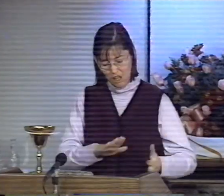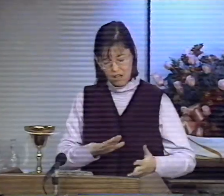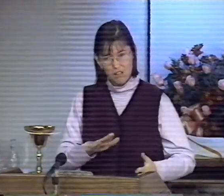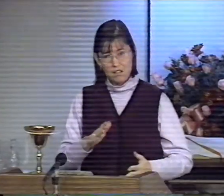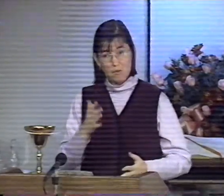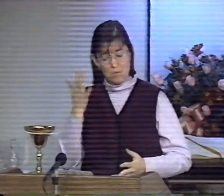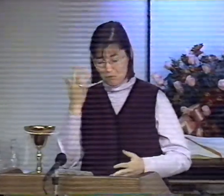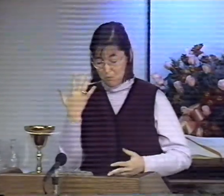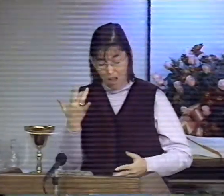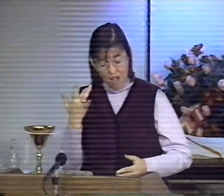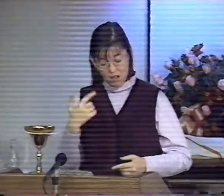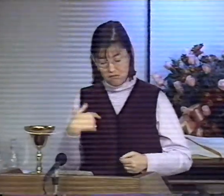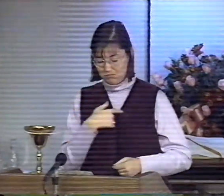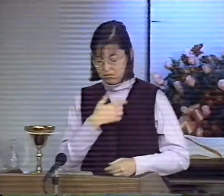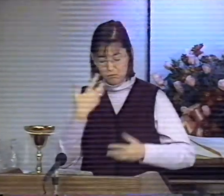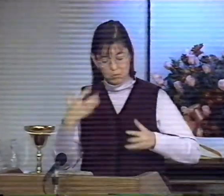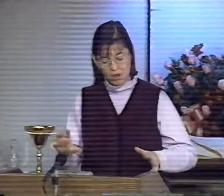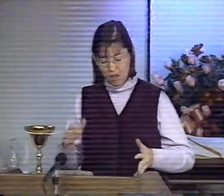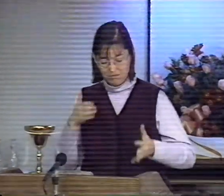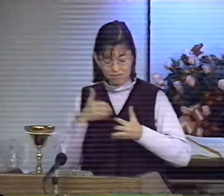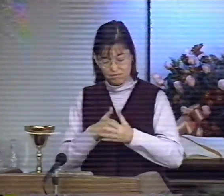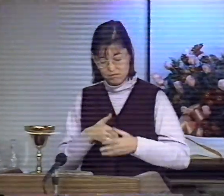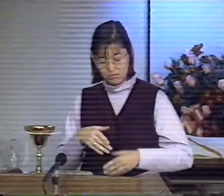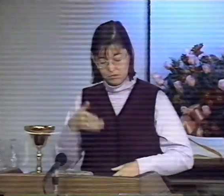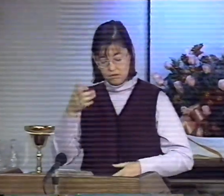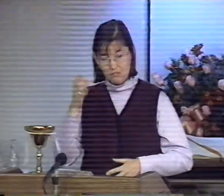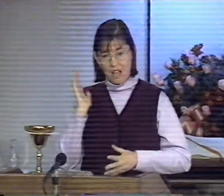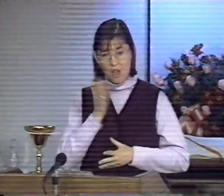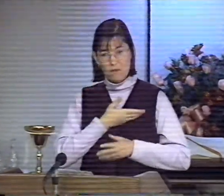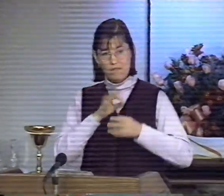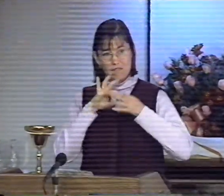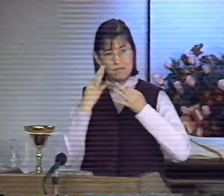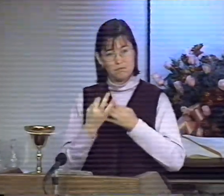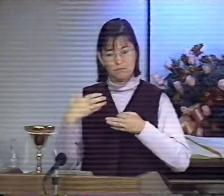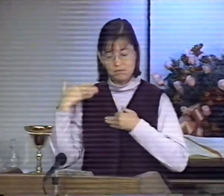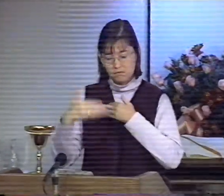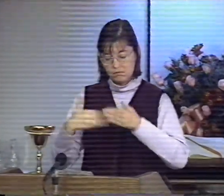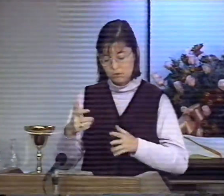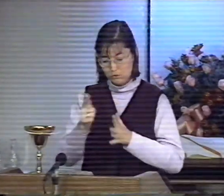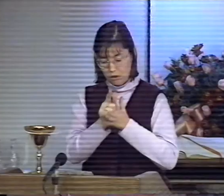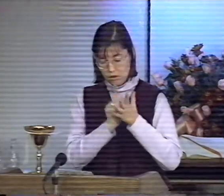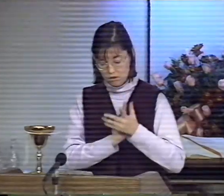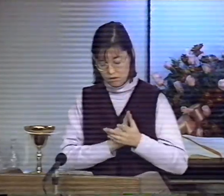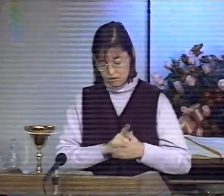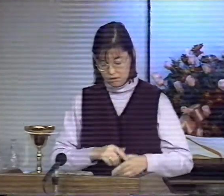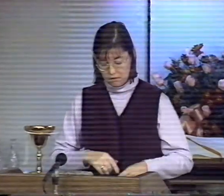to die rather than transgress the laws of all of our ancestors."